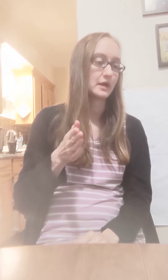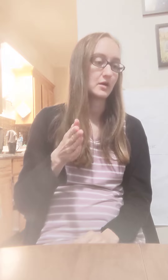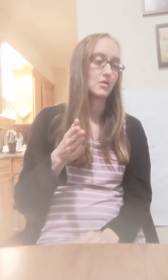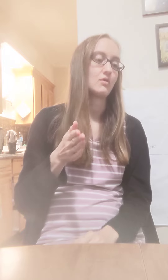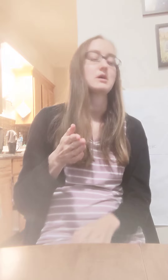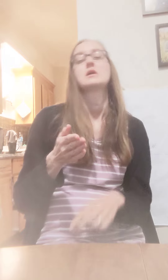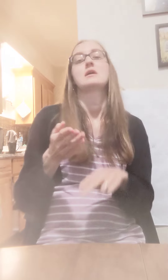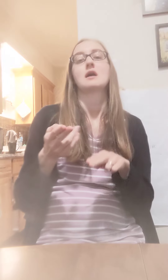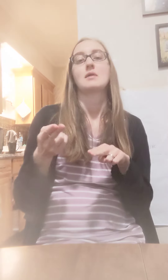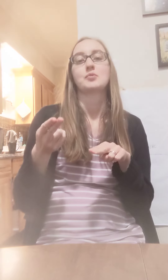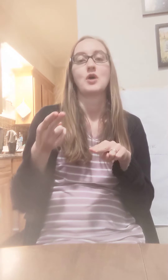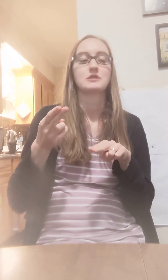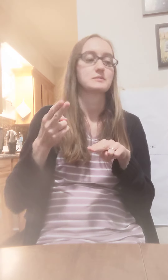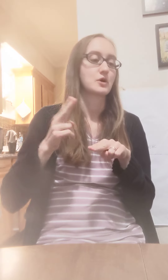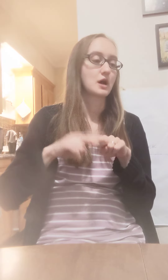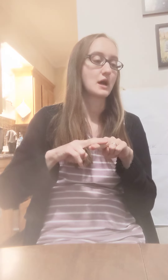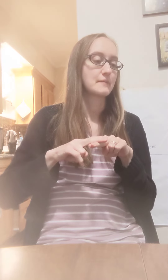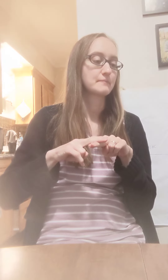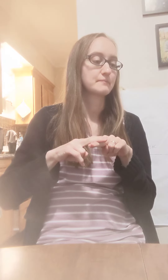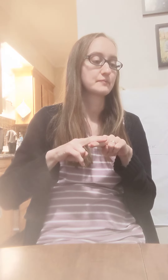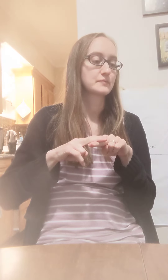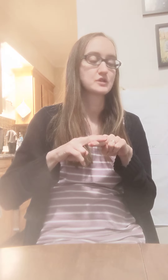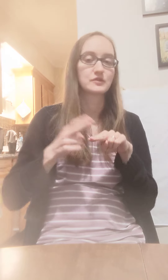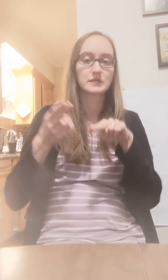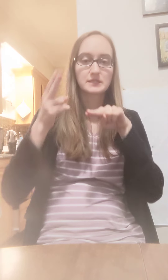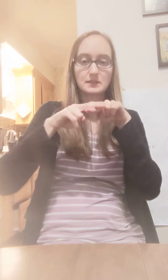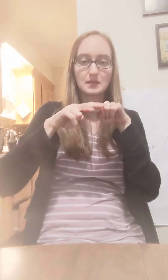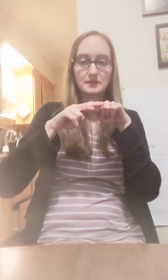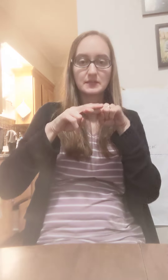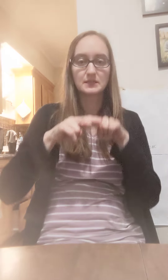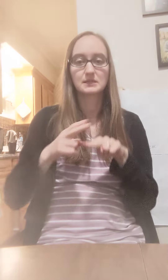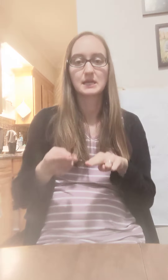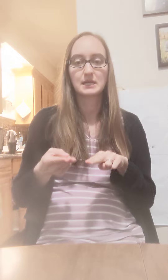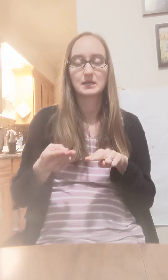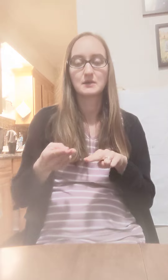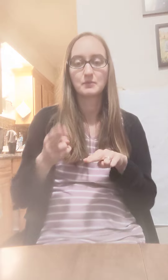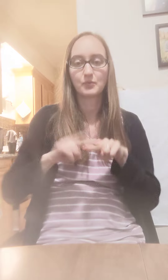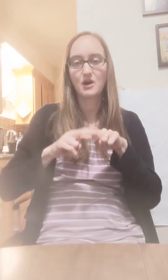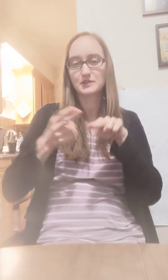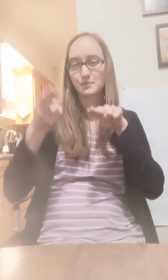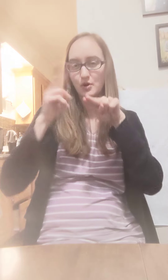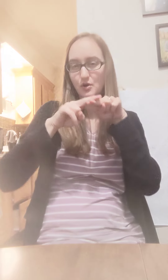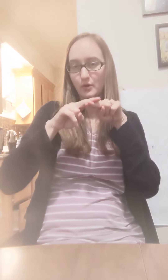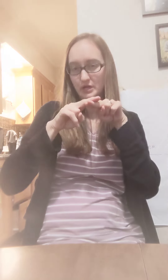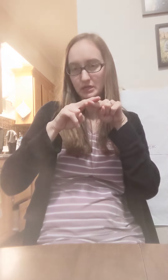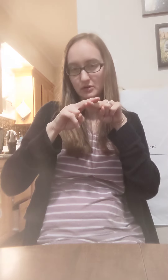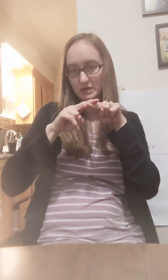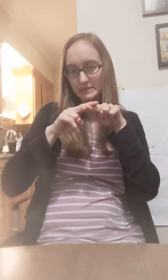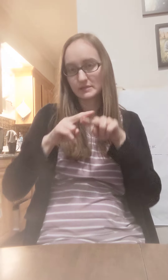prosper, um, so this is, this is like prosper or increase,